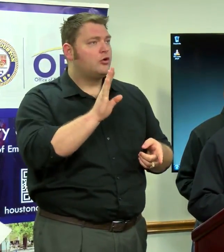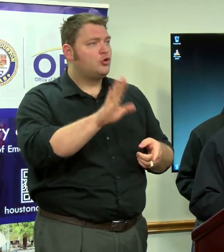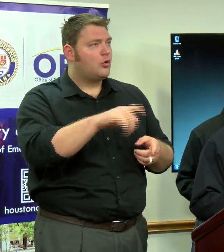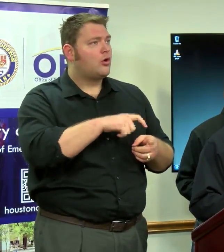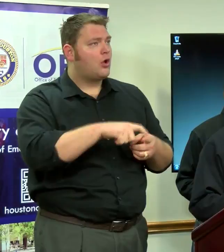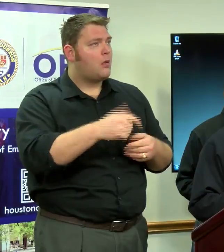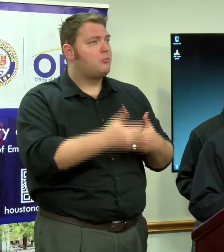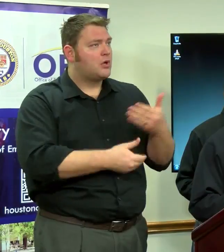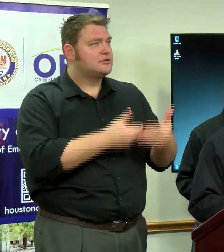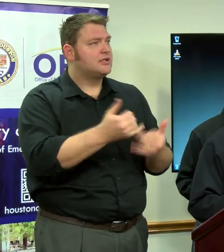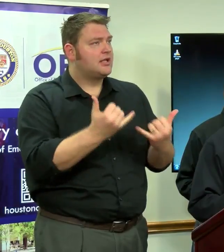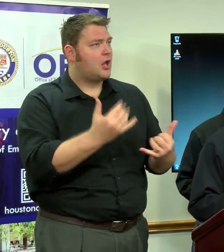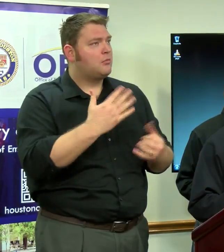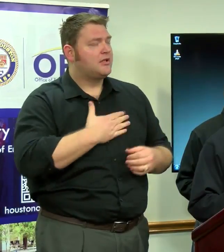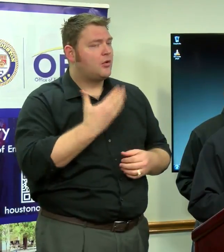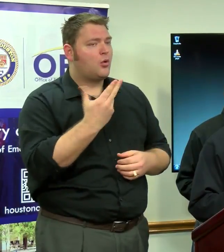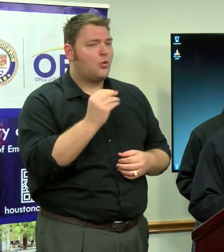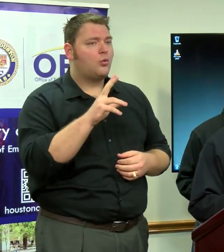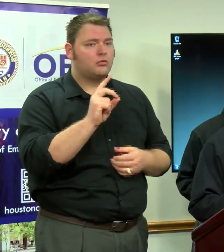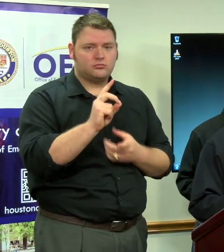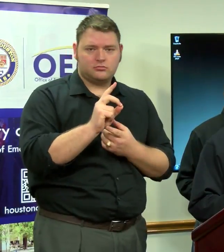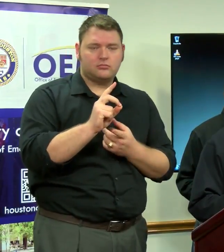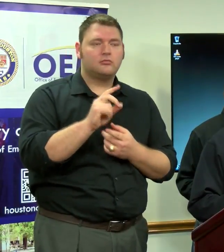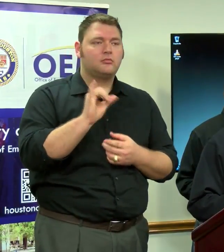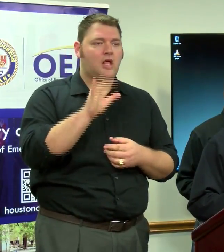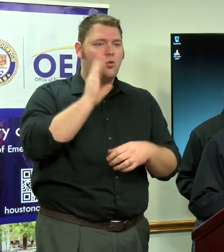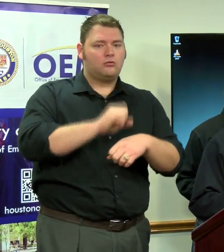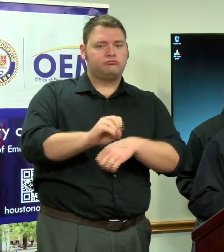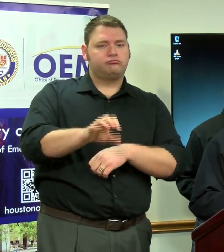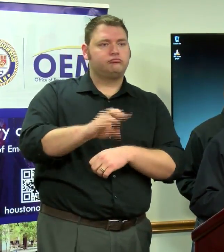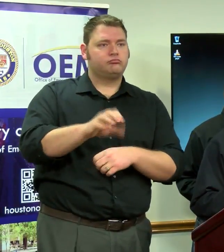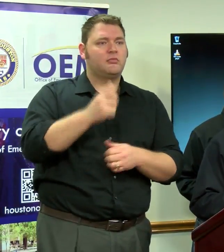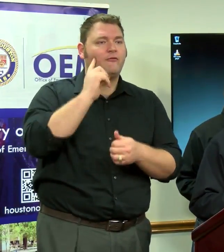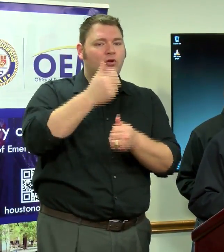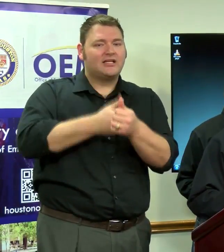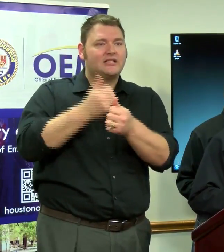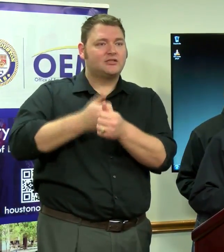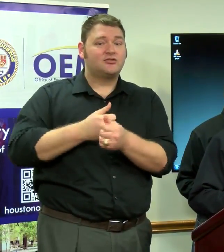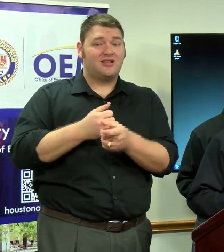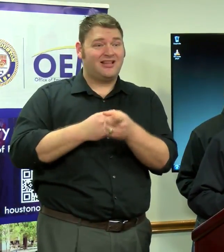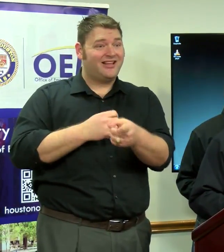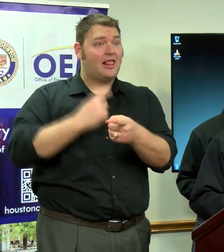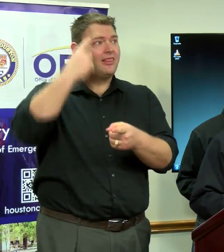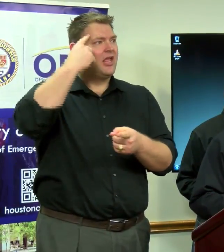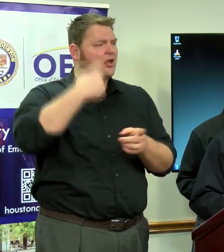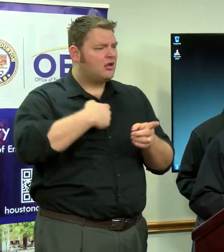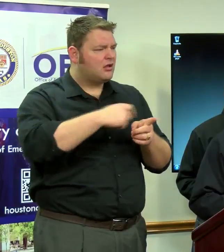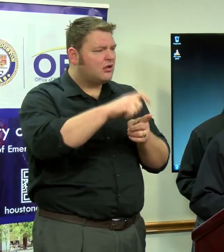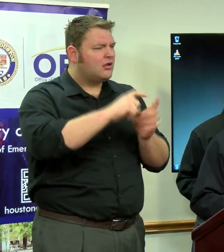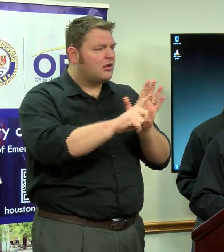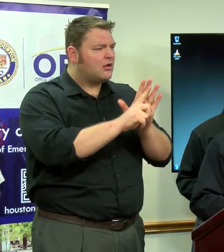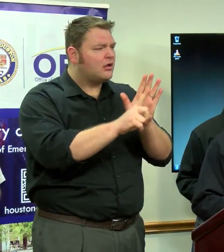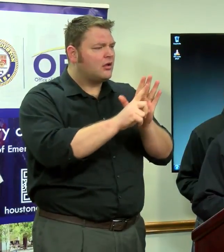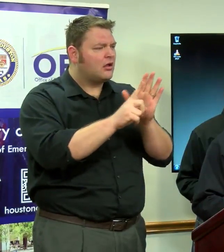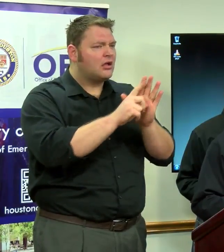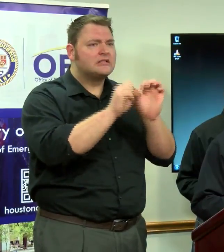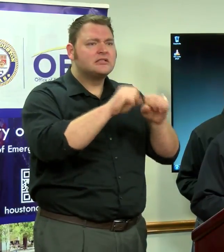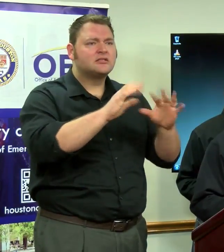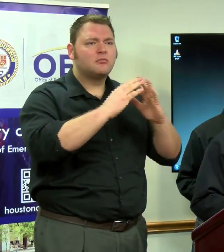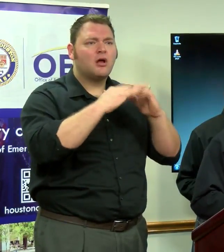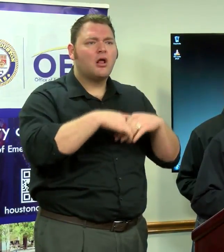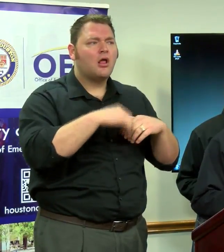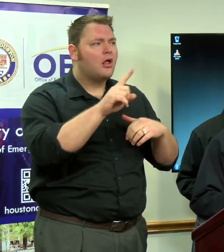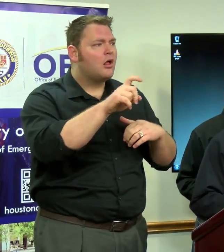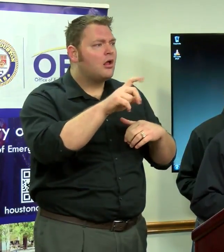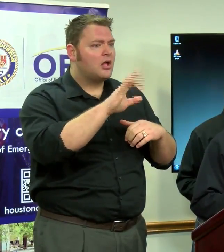event, because what citizens were experiencing earlier was a constant ring and thinking that our system was down. Our system hasn't been